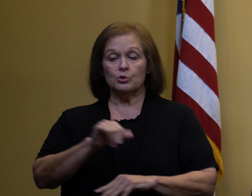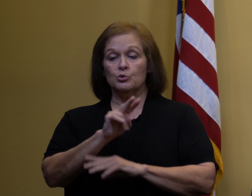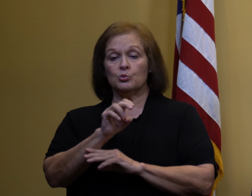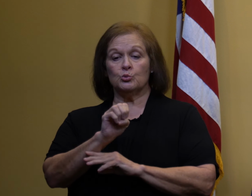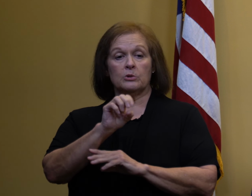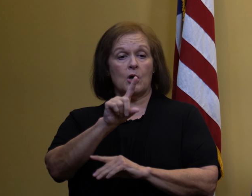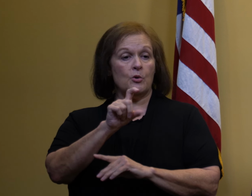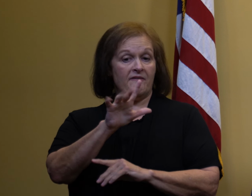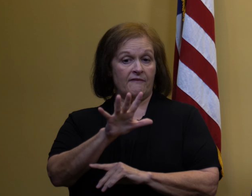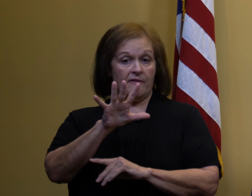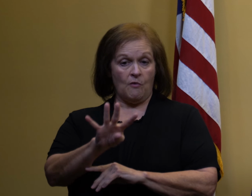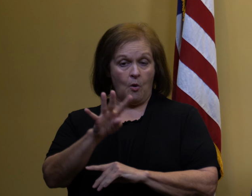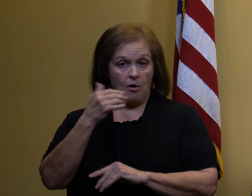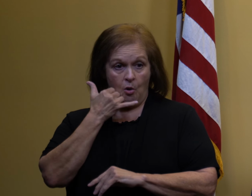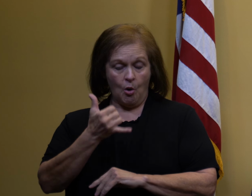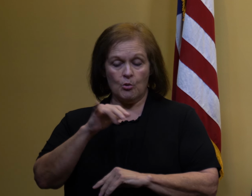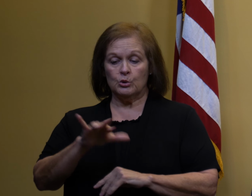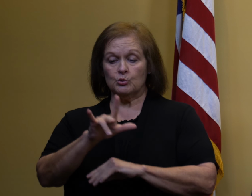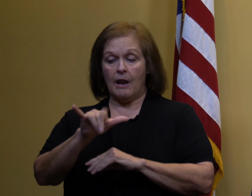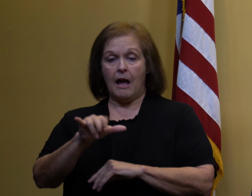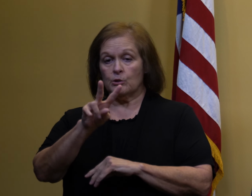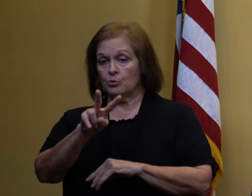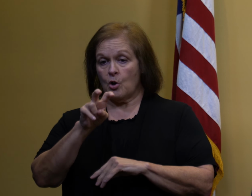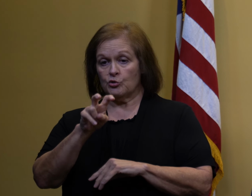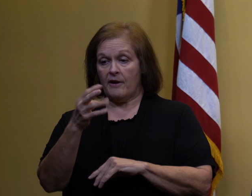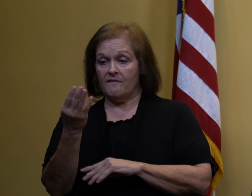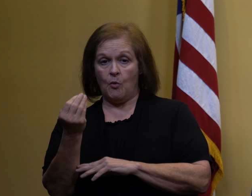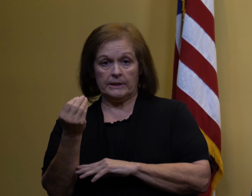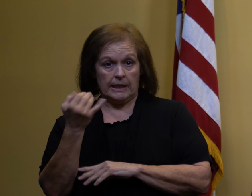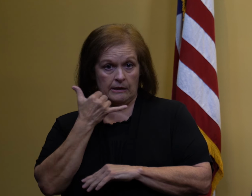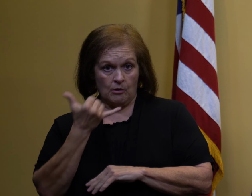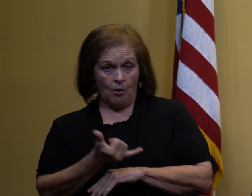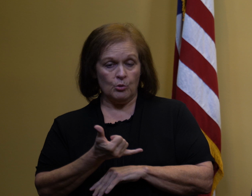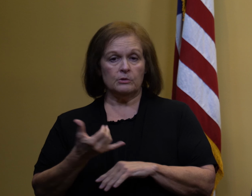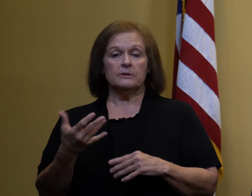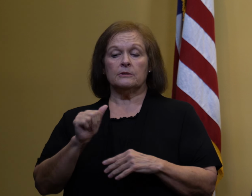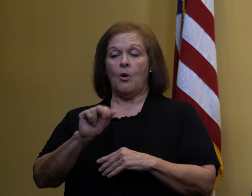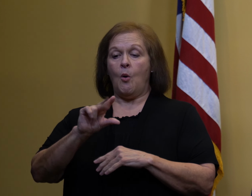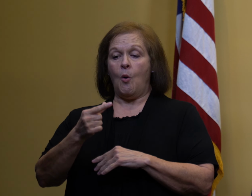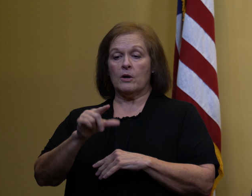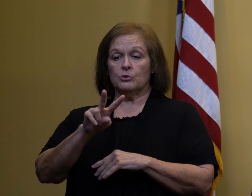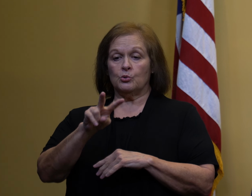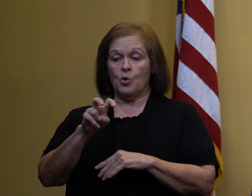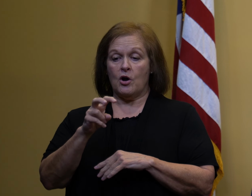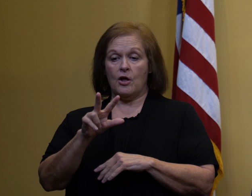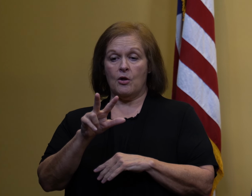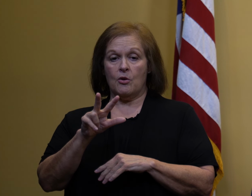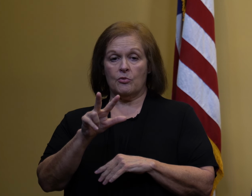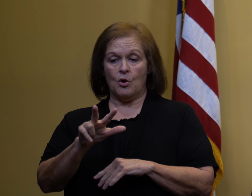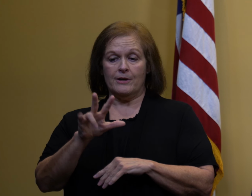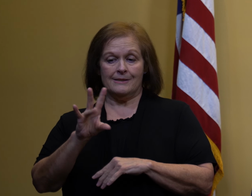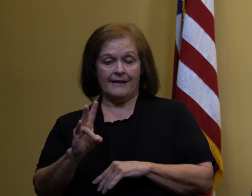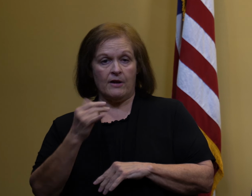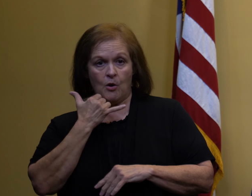received 154 calls. July, 214 calls. August,